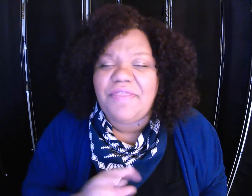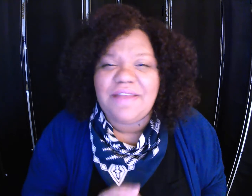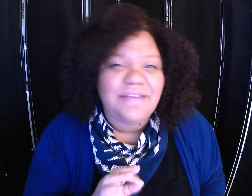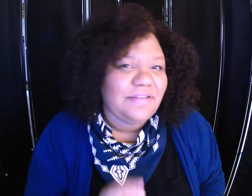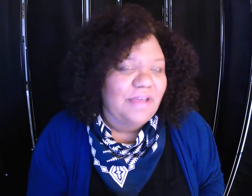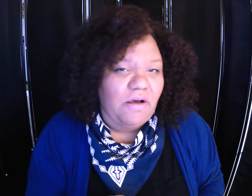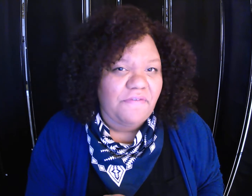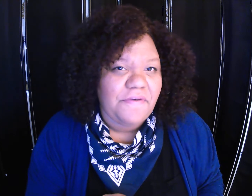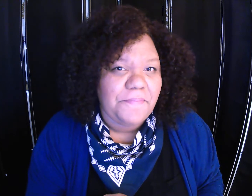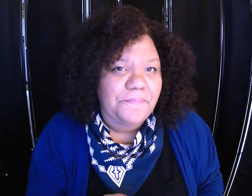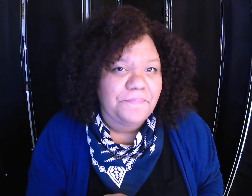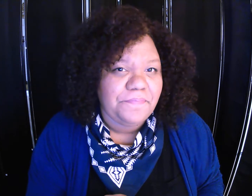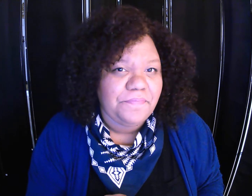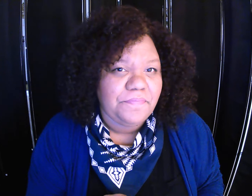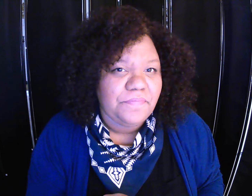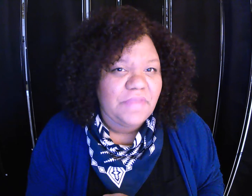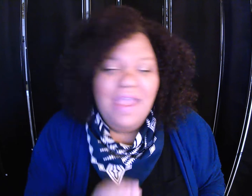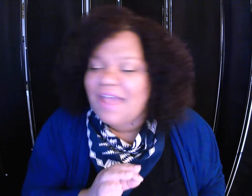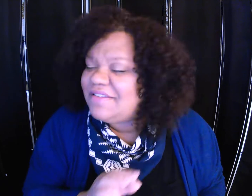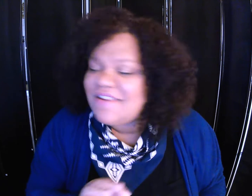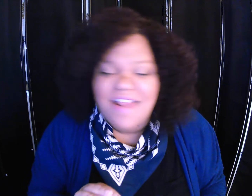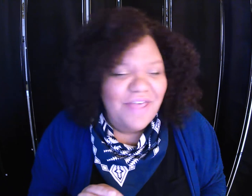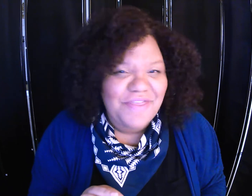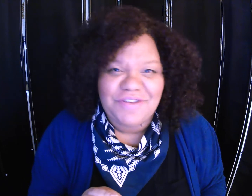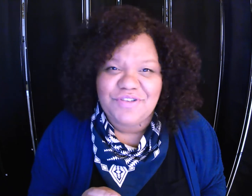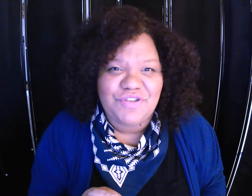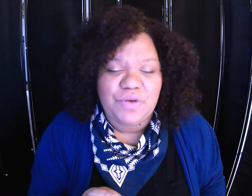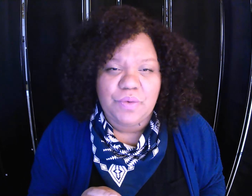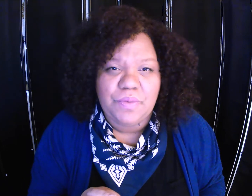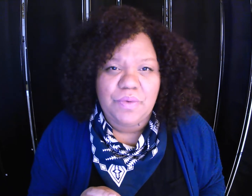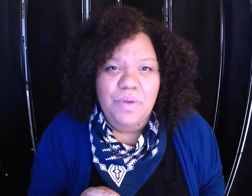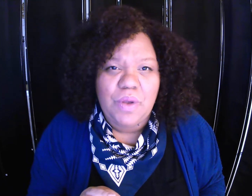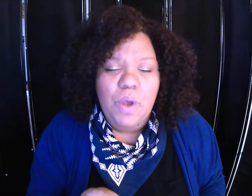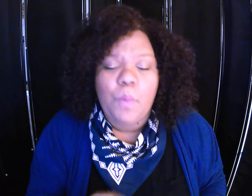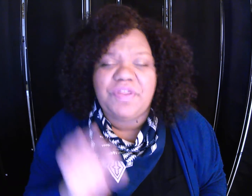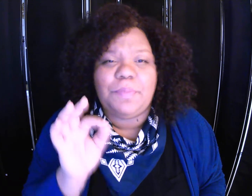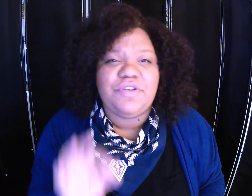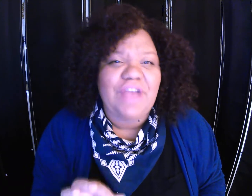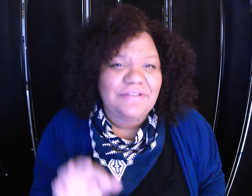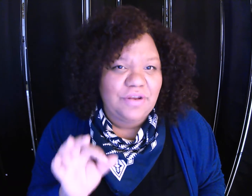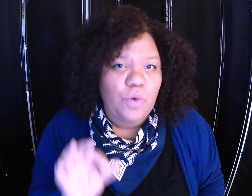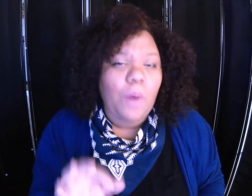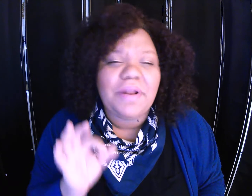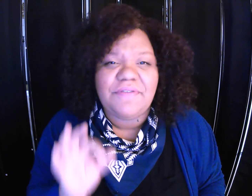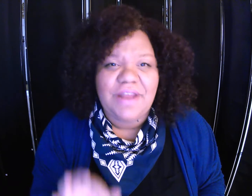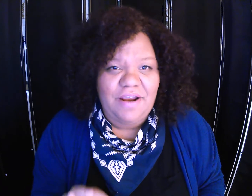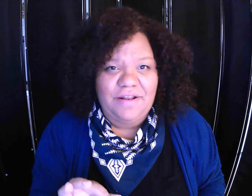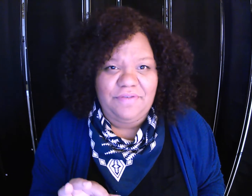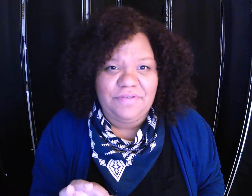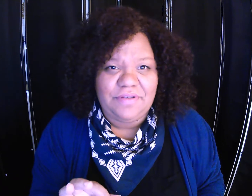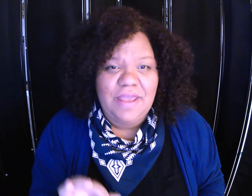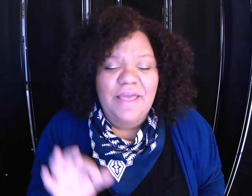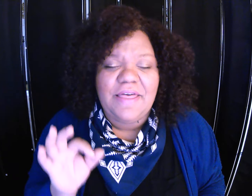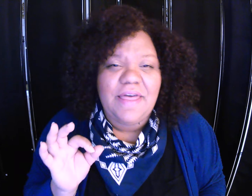authentic self has nothing to do with the projected normative narratives